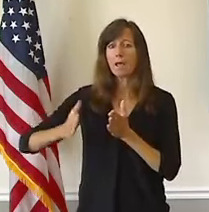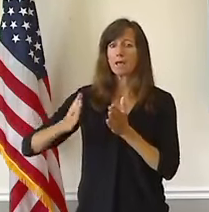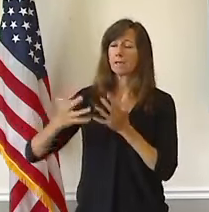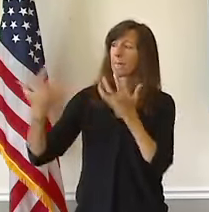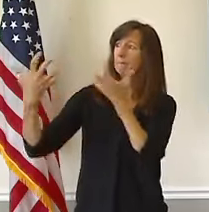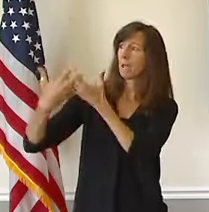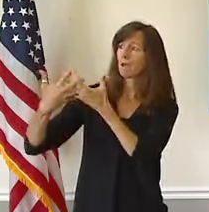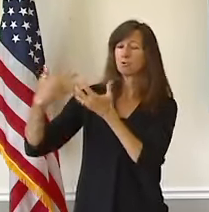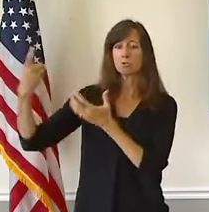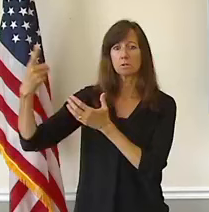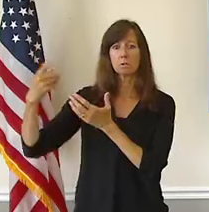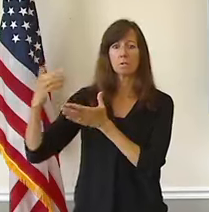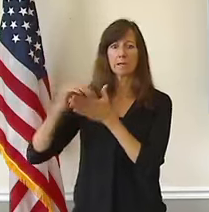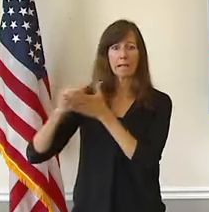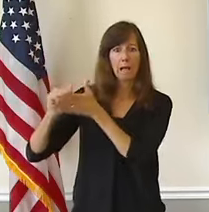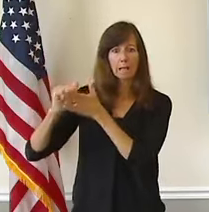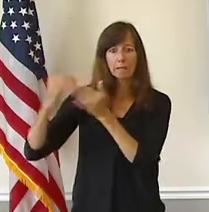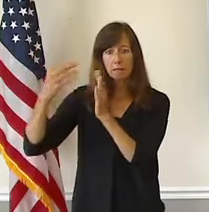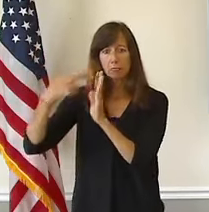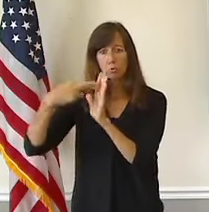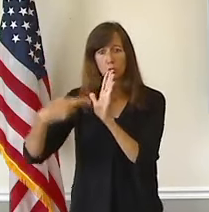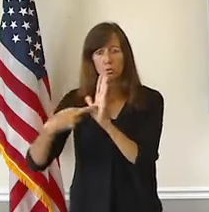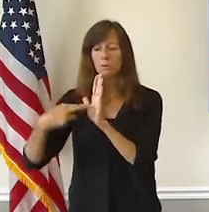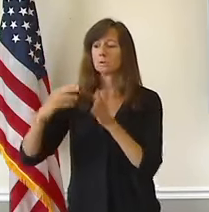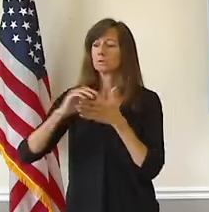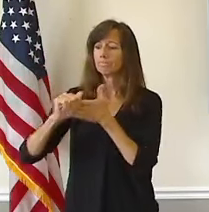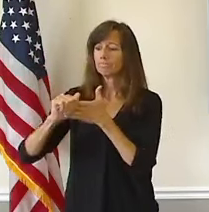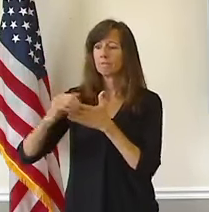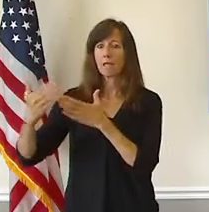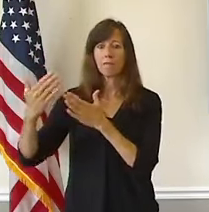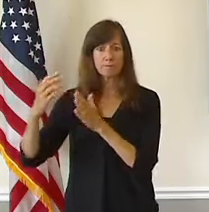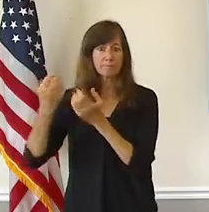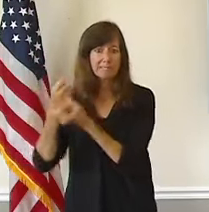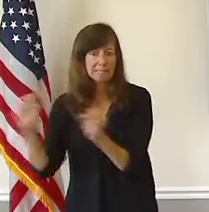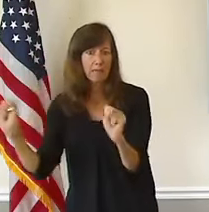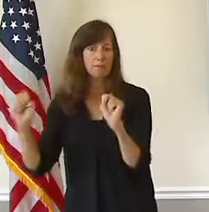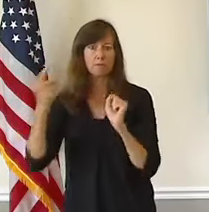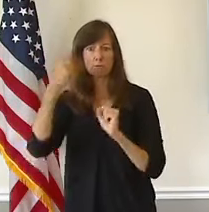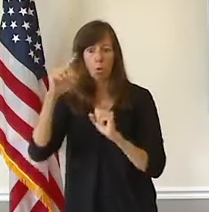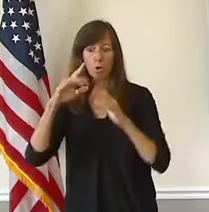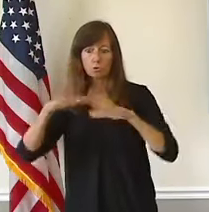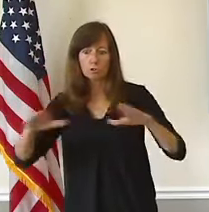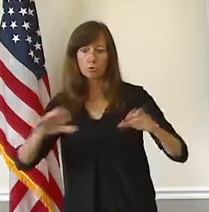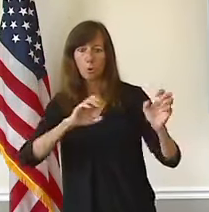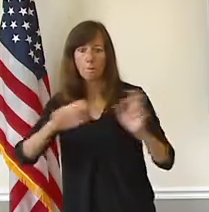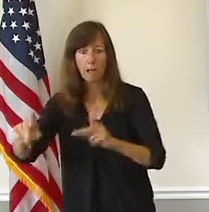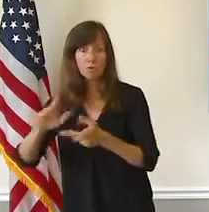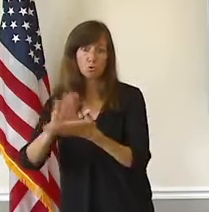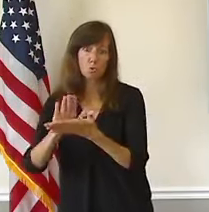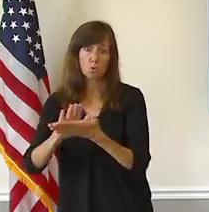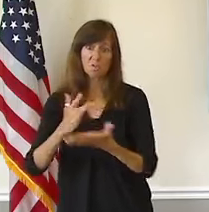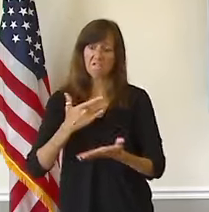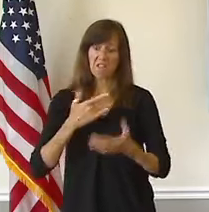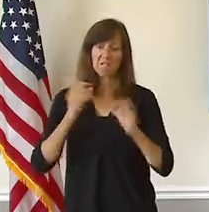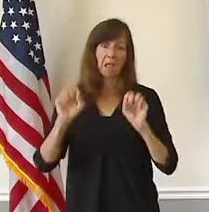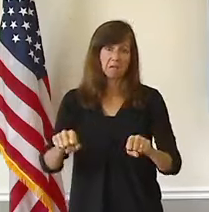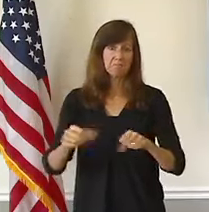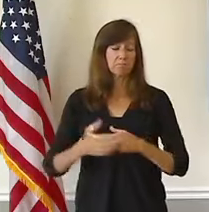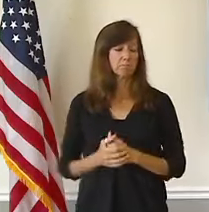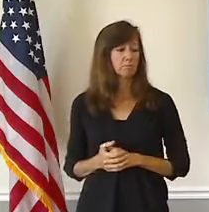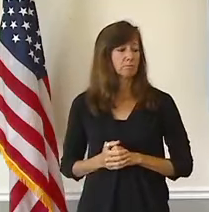and hopefully be safe for students to come back to school. So we began this conversation with the expectation